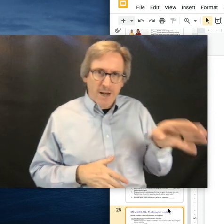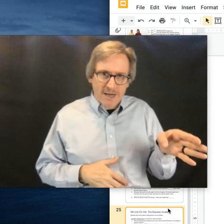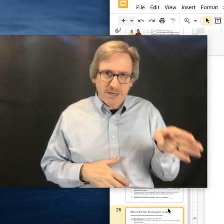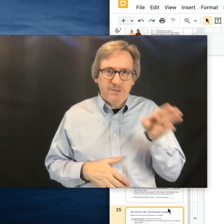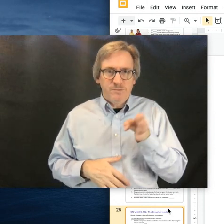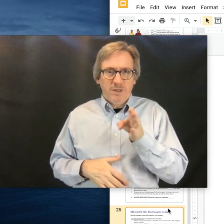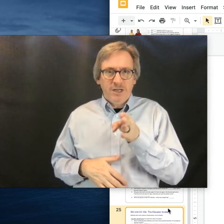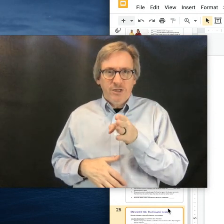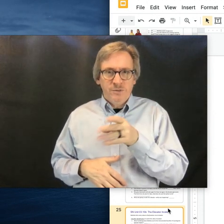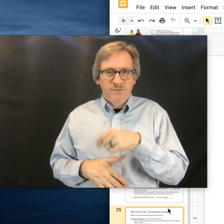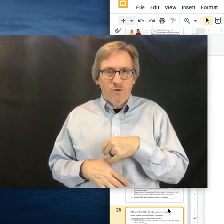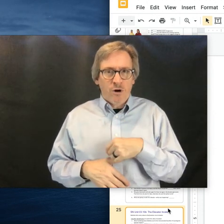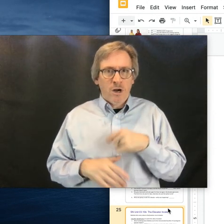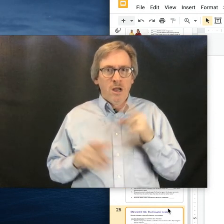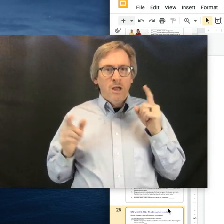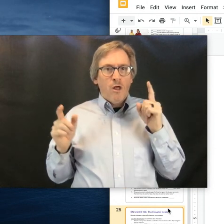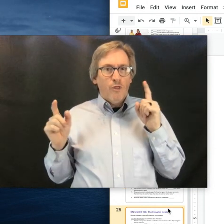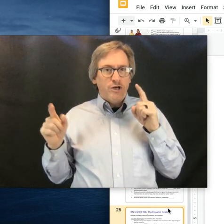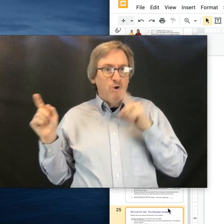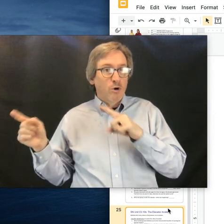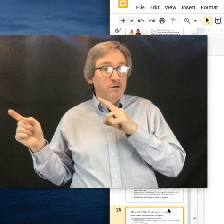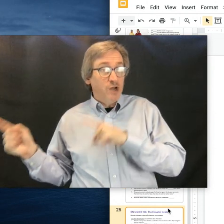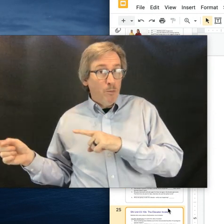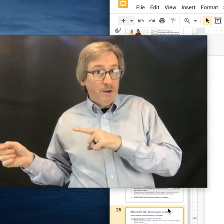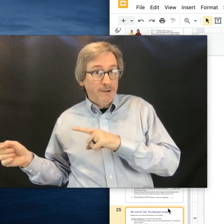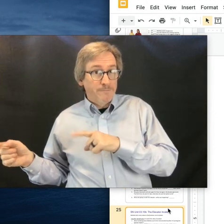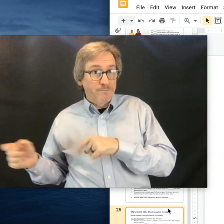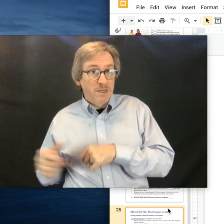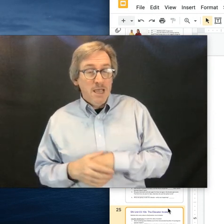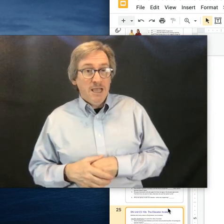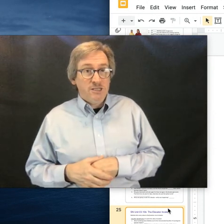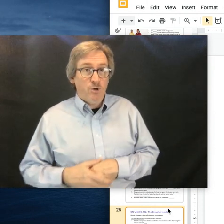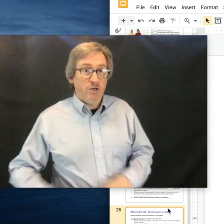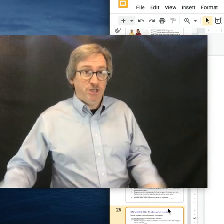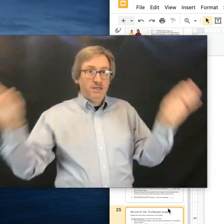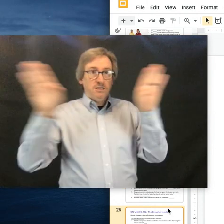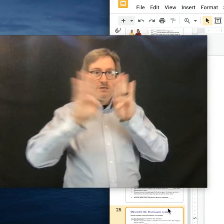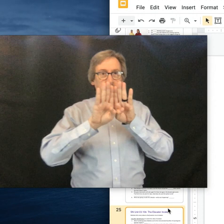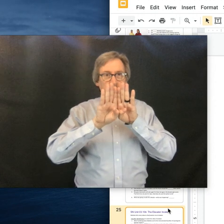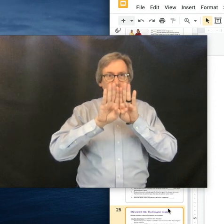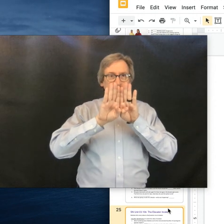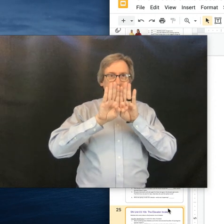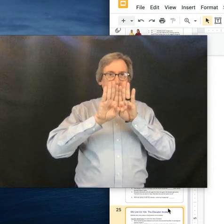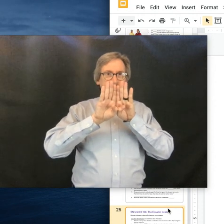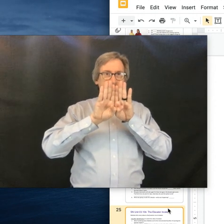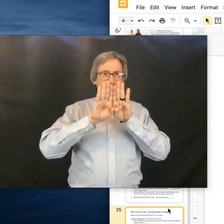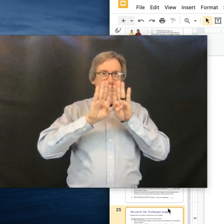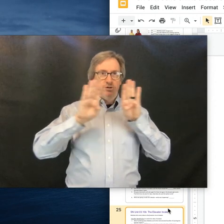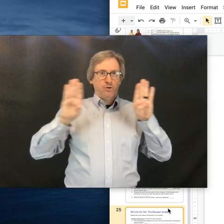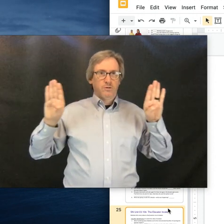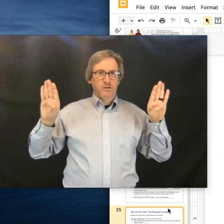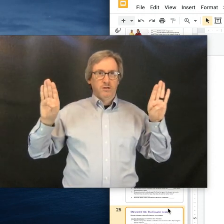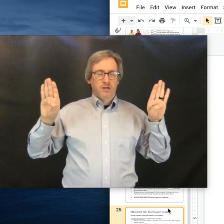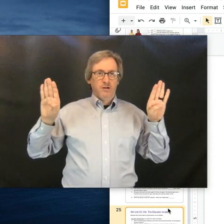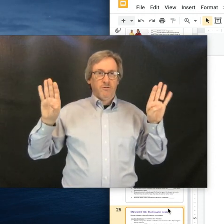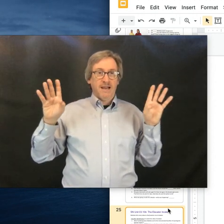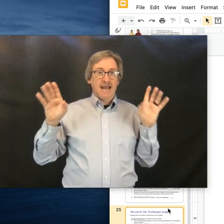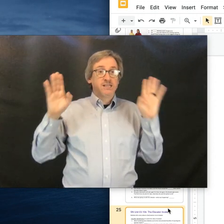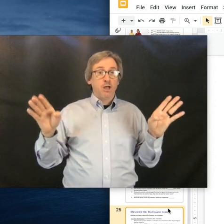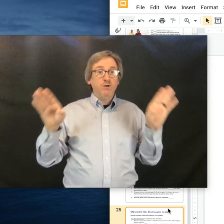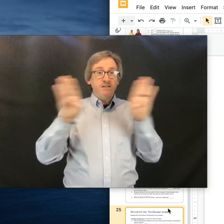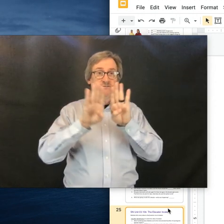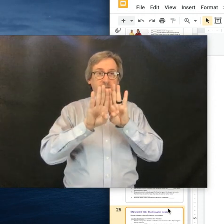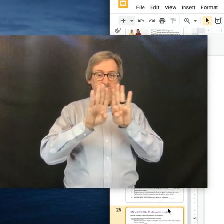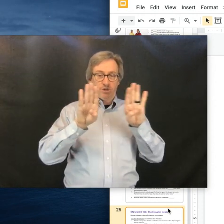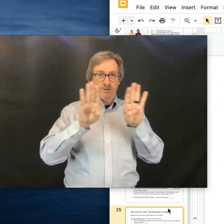that way. What hand shape does Melinda use for the doors opening? So what she usually it's this, right? And